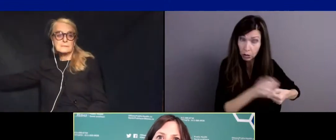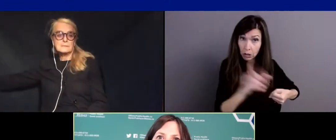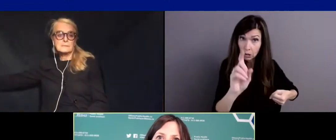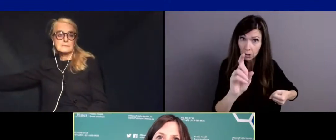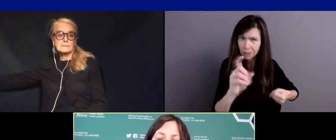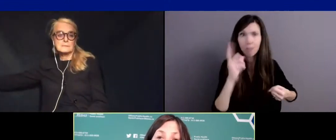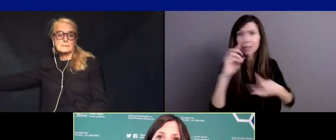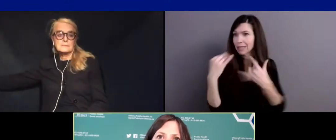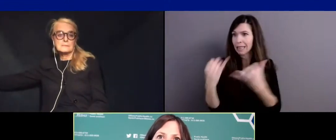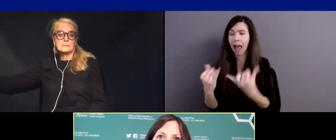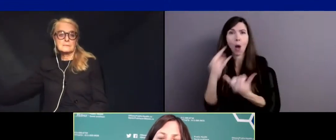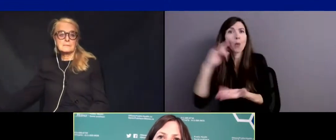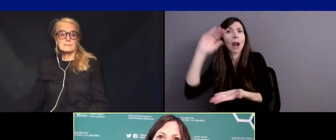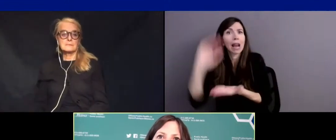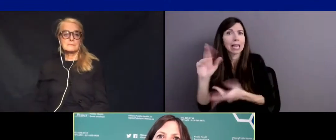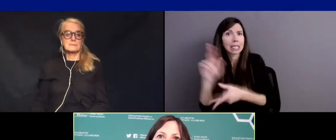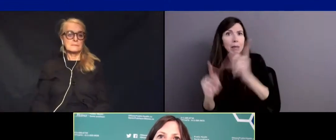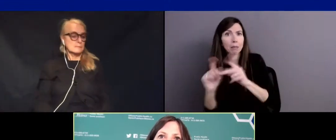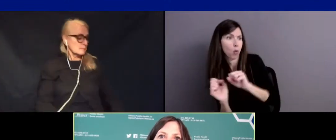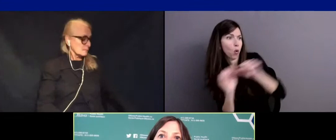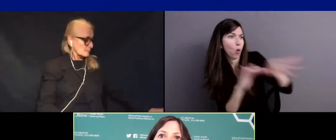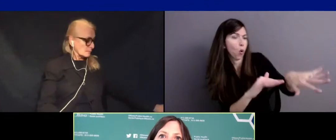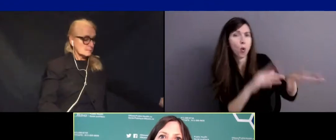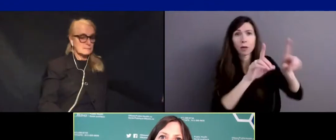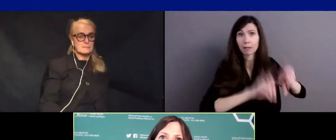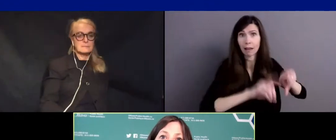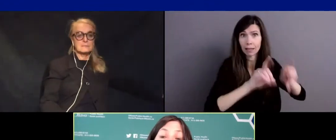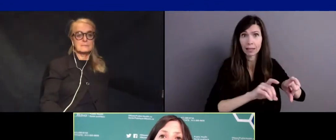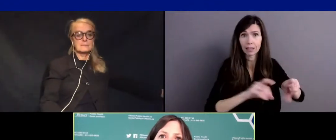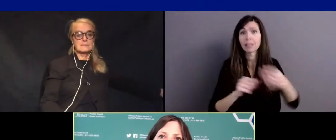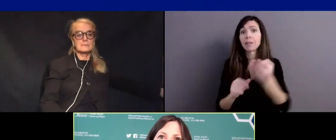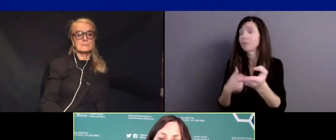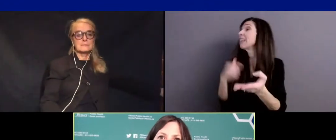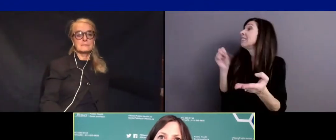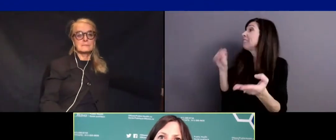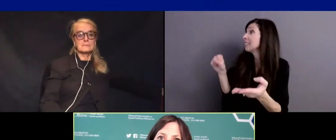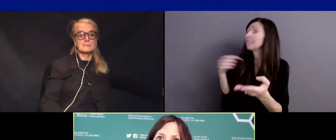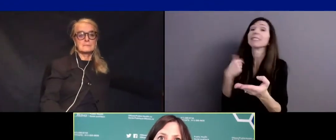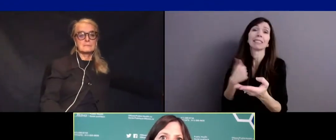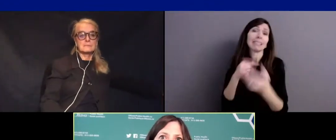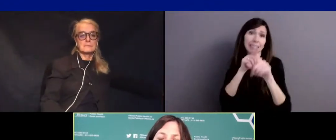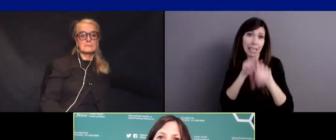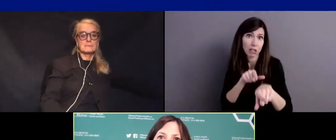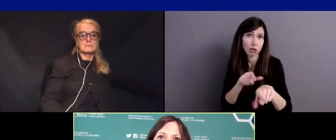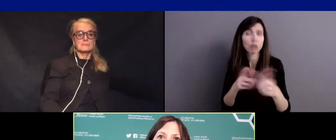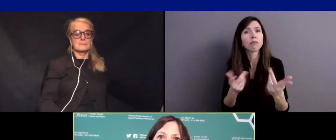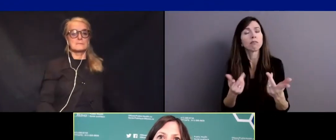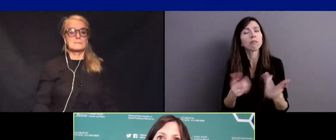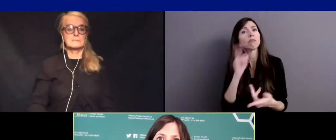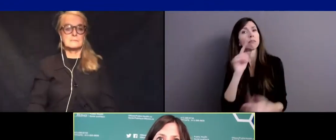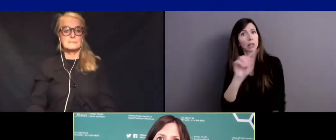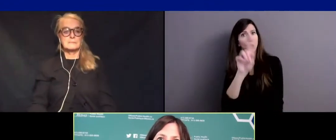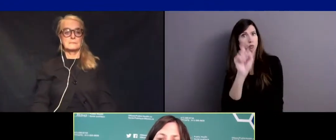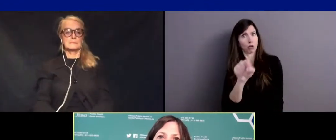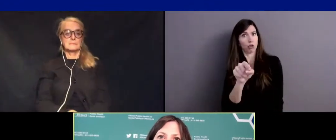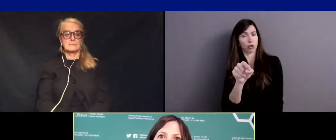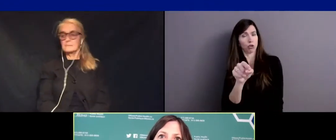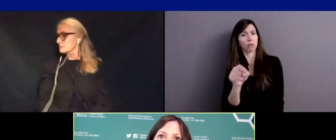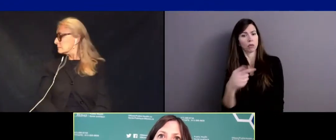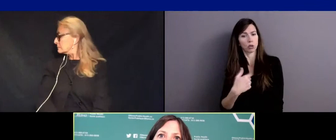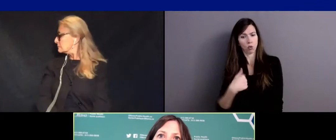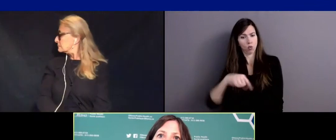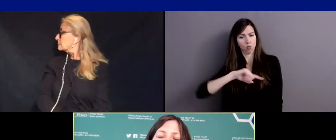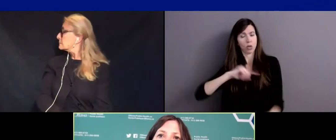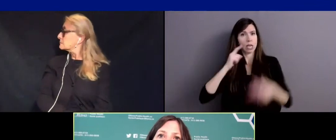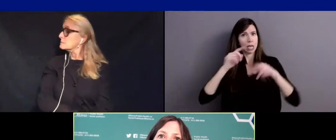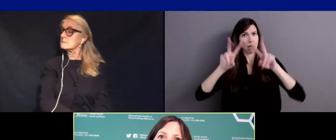there's other data sources we're looking at to let us know, is COVID increasing in the community or not? It's not just the numbers presenting